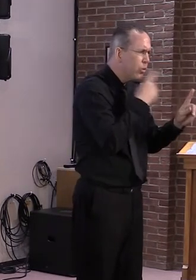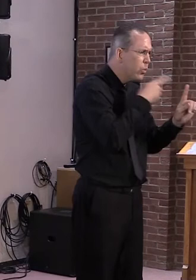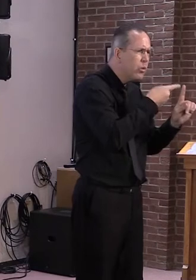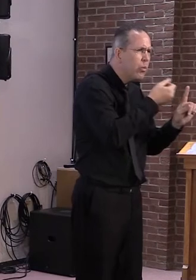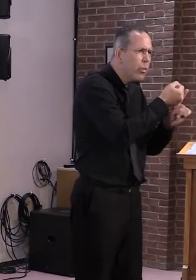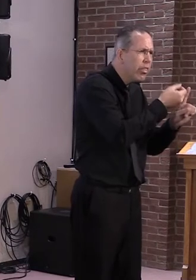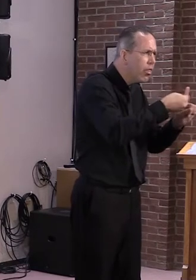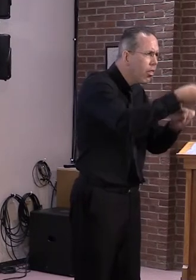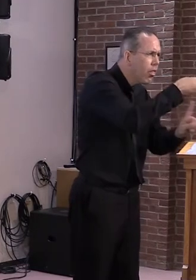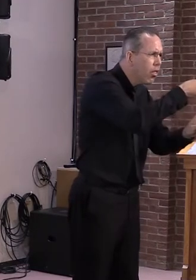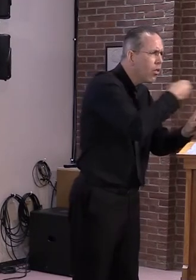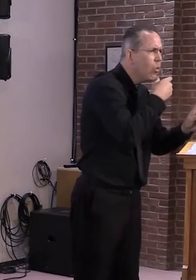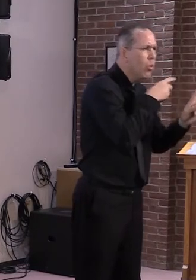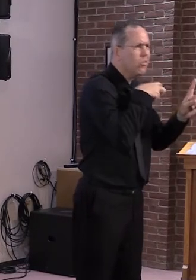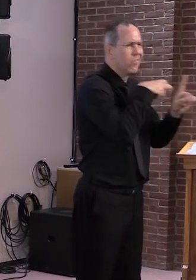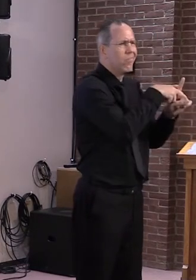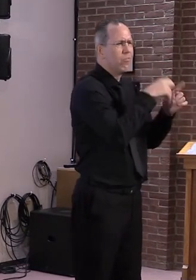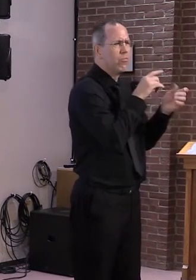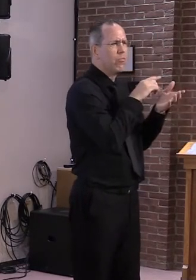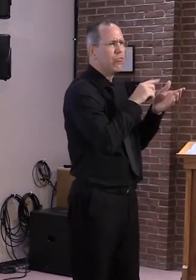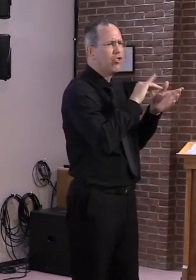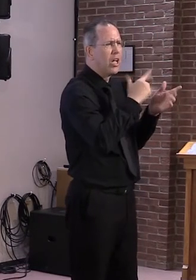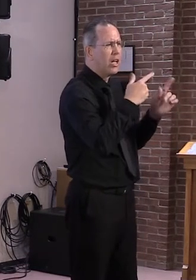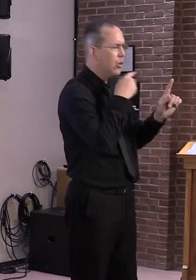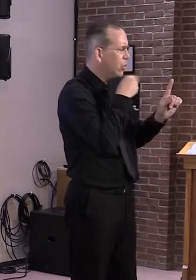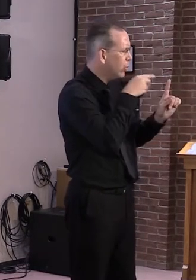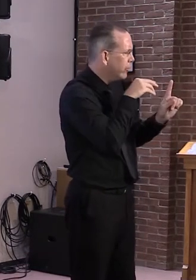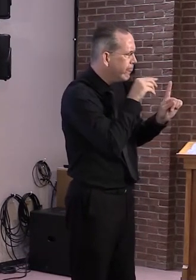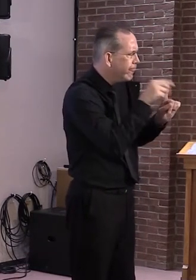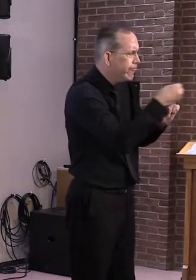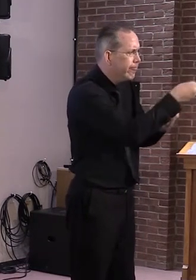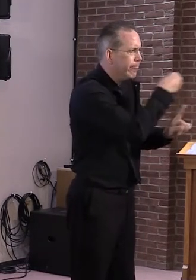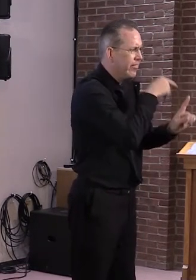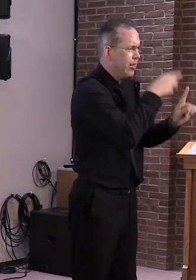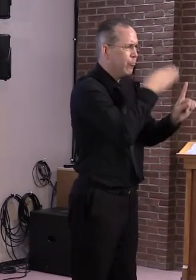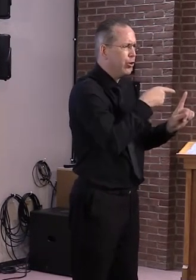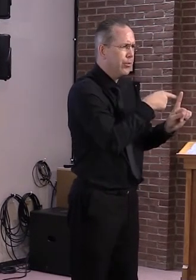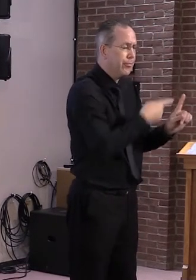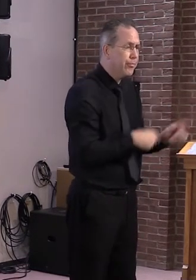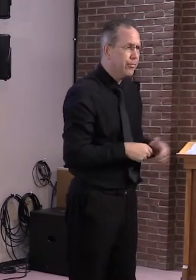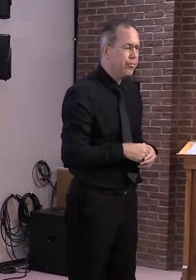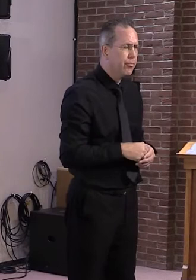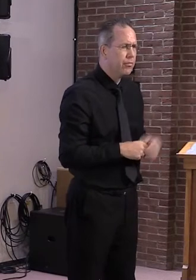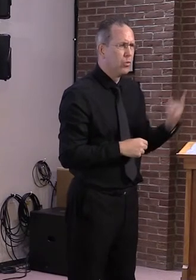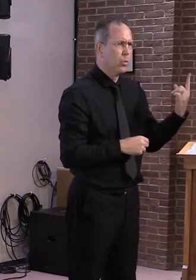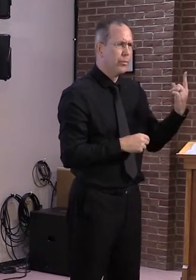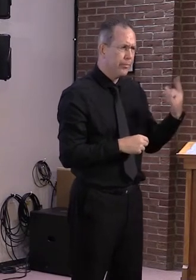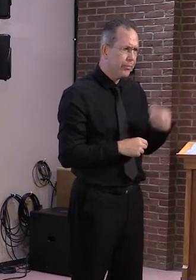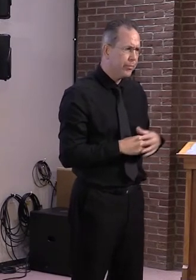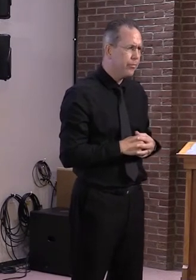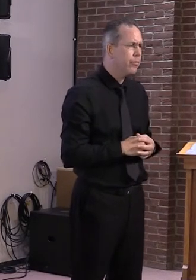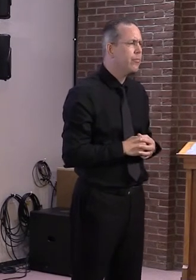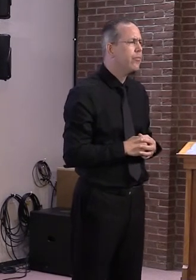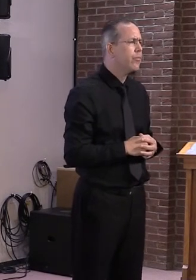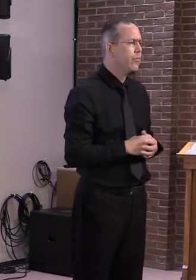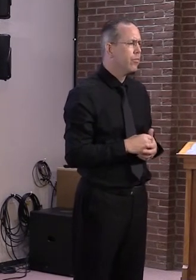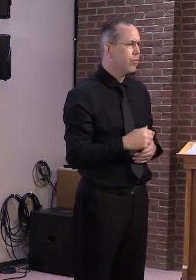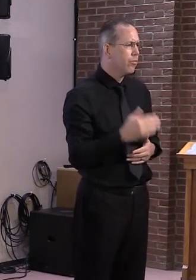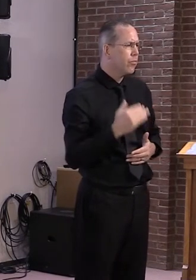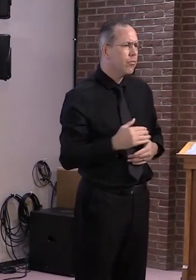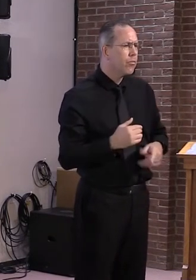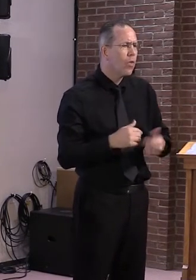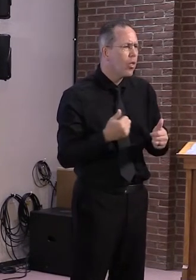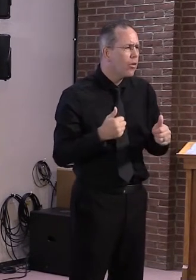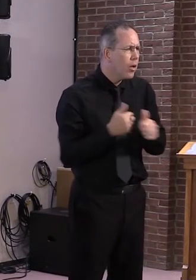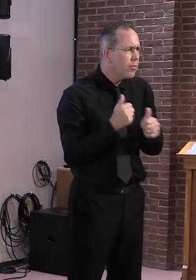I gave you a lot on Wednesday. I just want to give you some updates. All staff and inmates at Marble